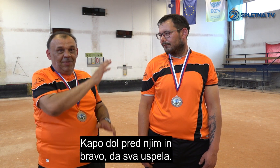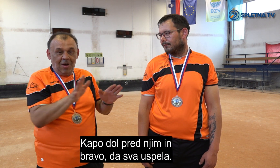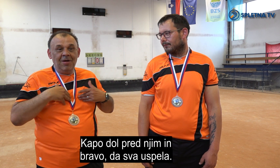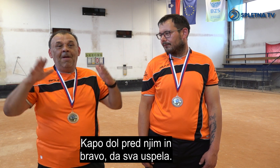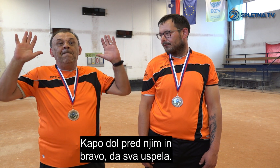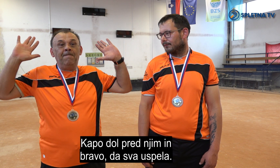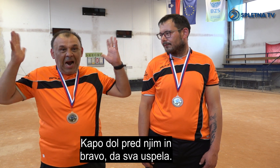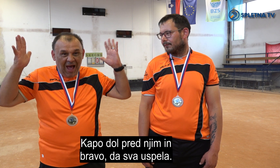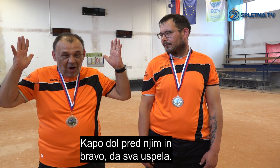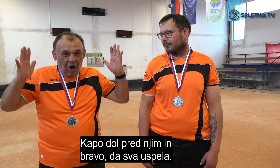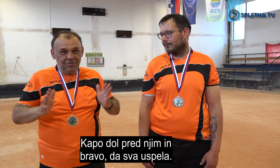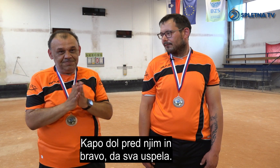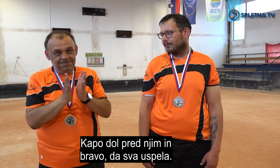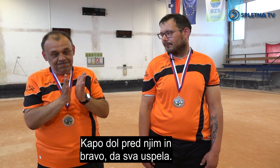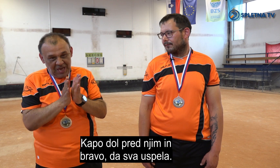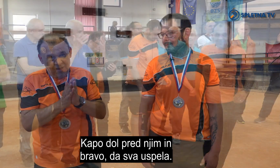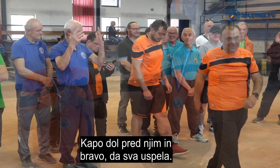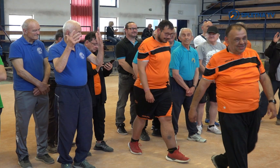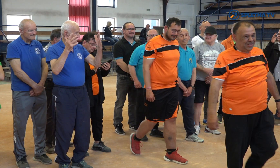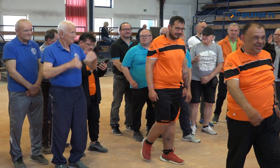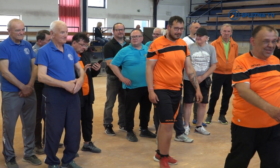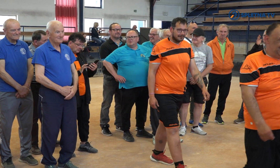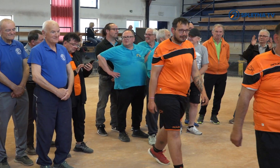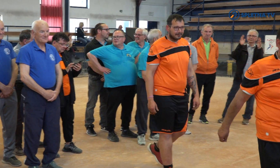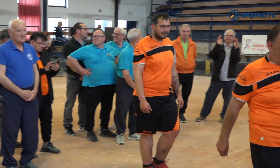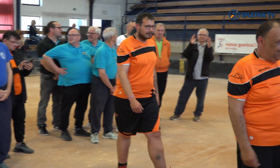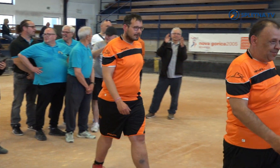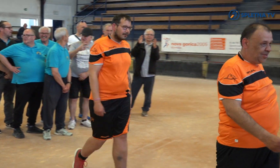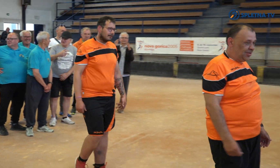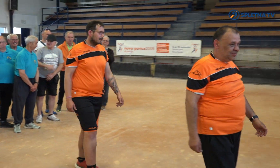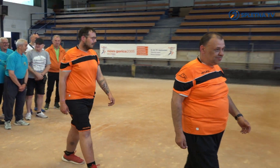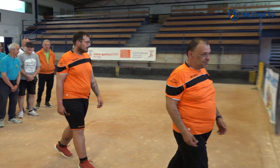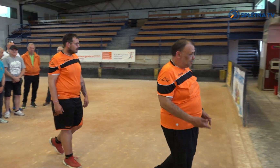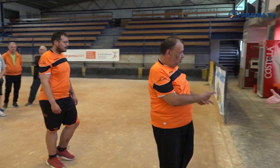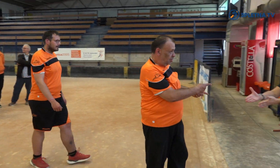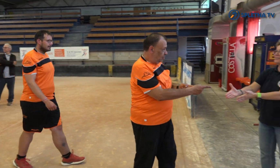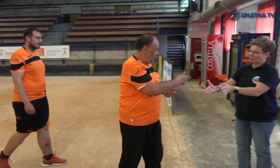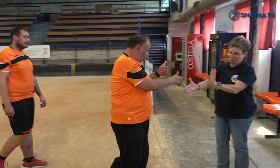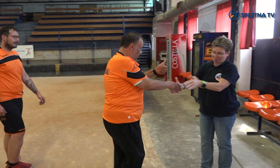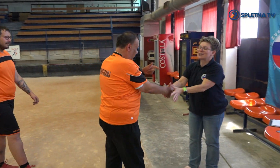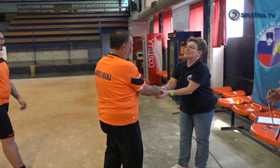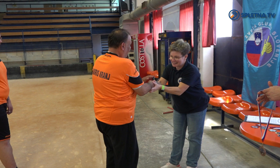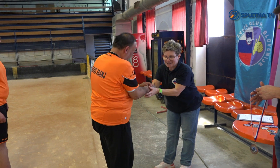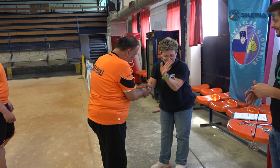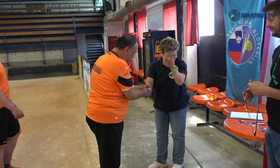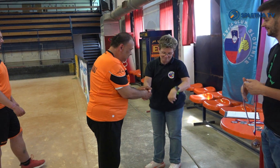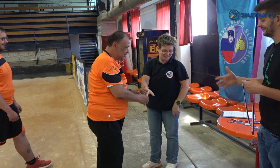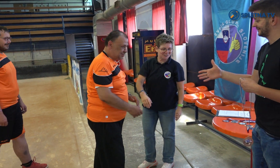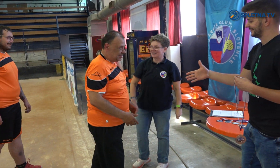get hurt. Can we take it back to 95? Before we had this drama